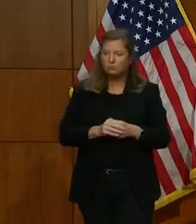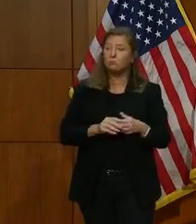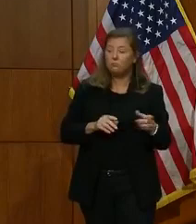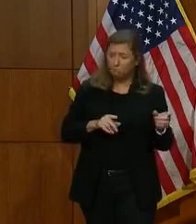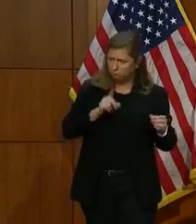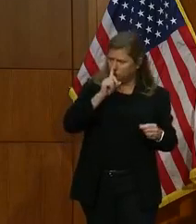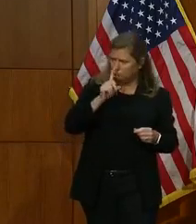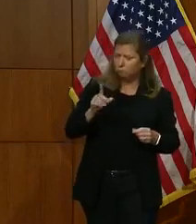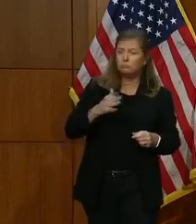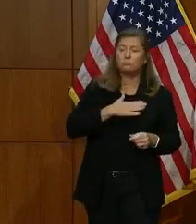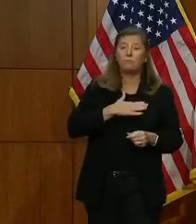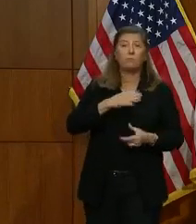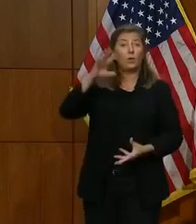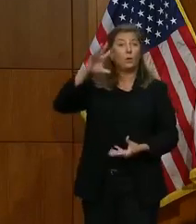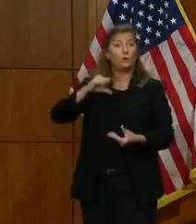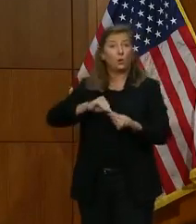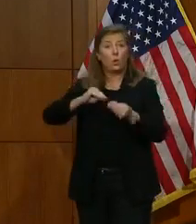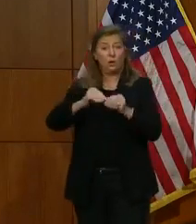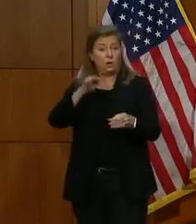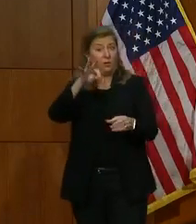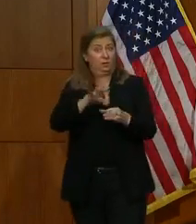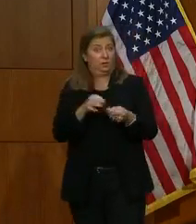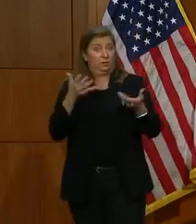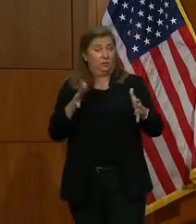total number of ballots cast,